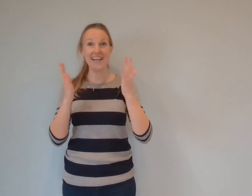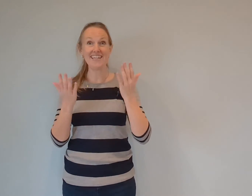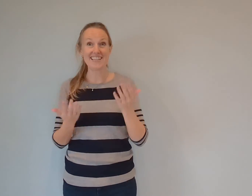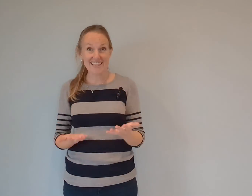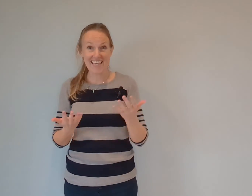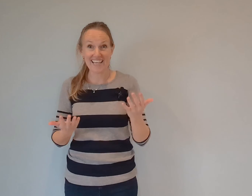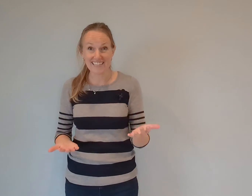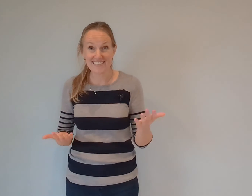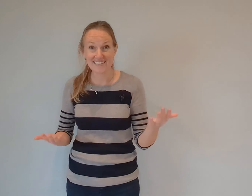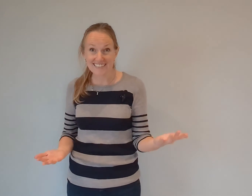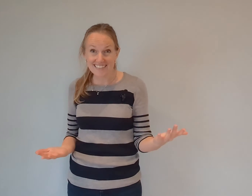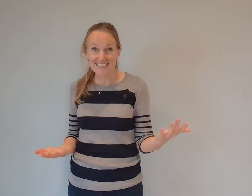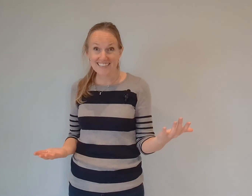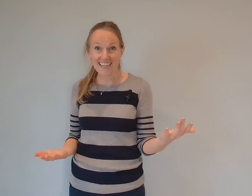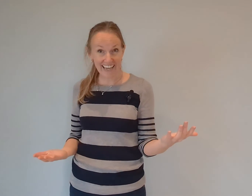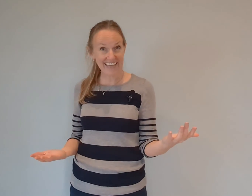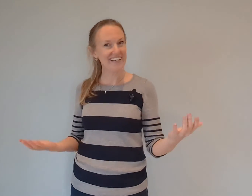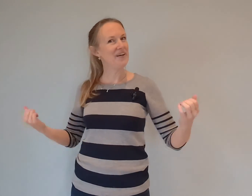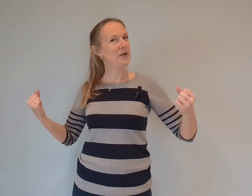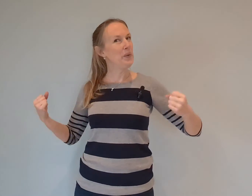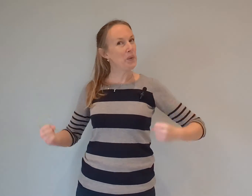great things. Okay?